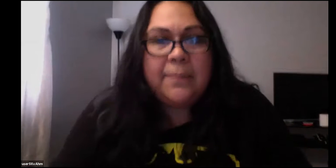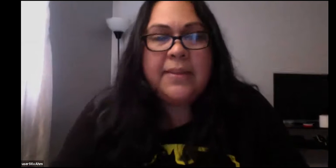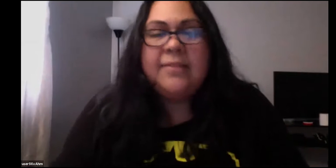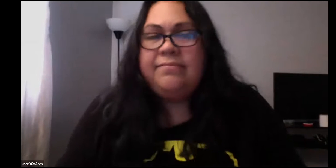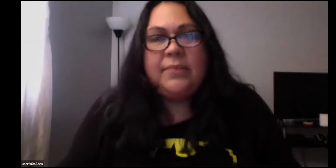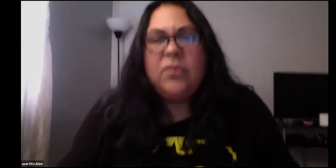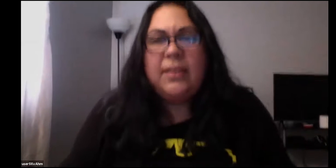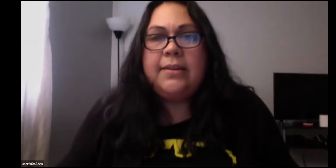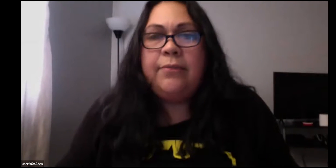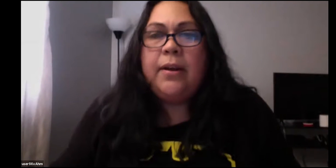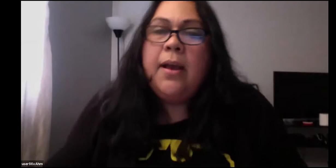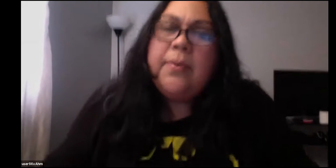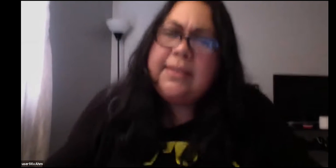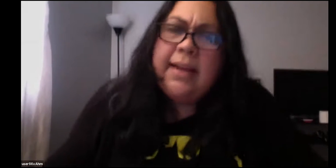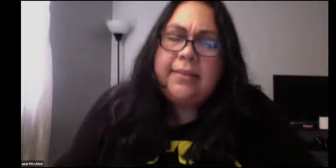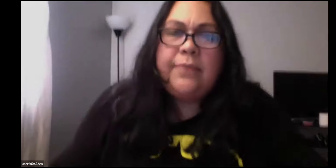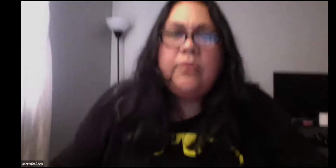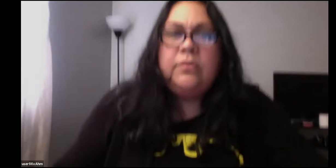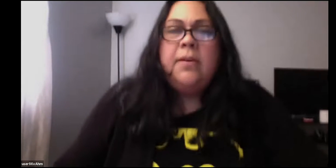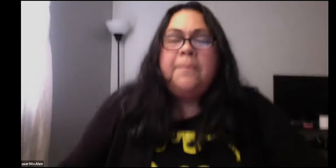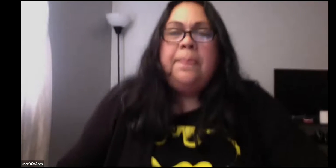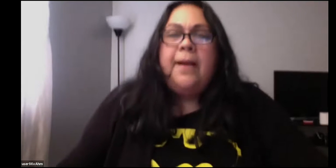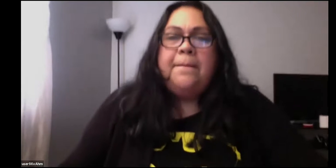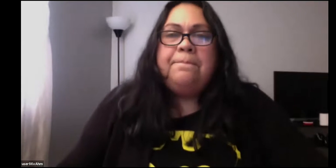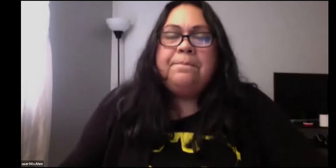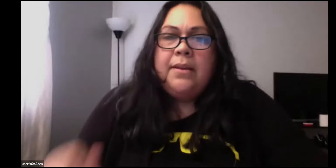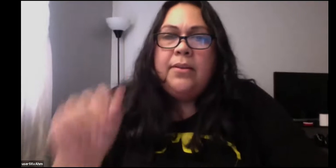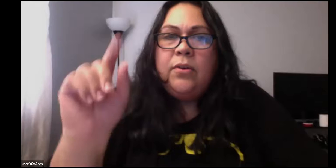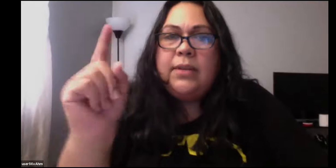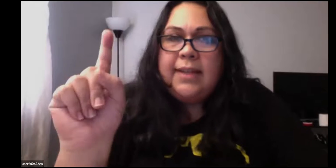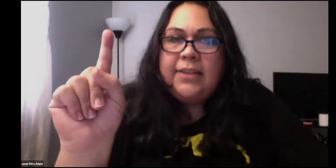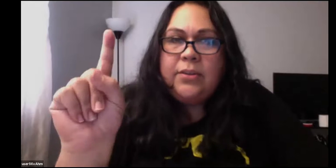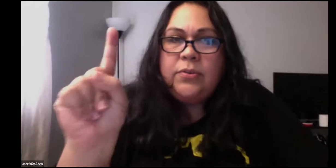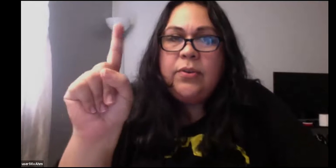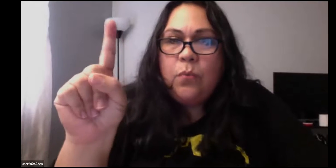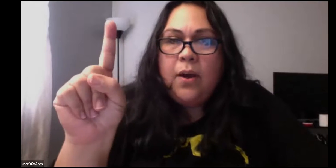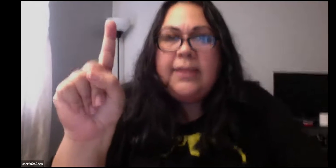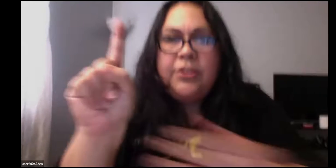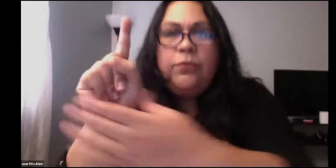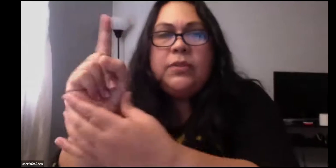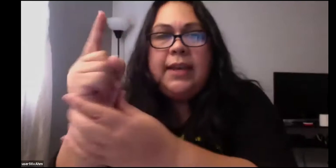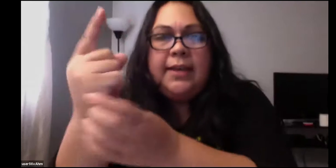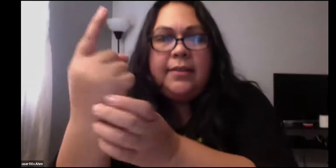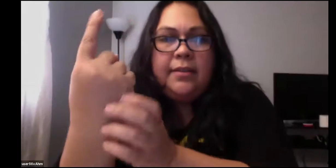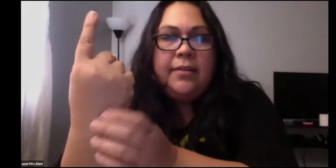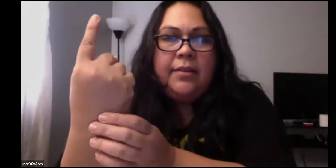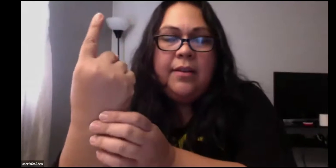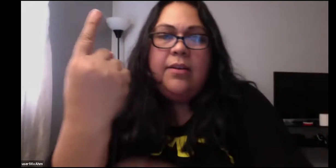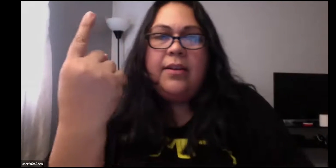It's totally different, but it's not difficult. You notice that she was doing the 1 and she rotated her